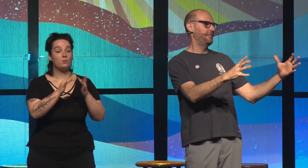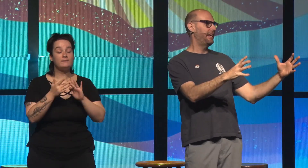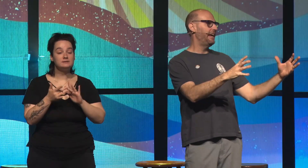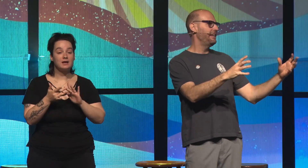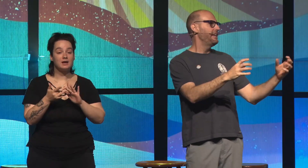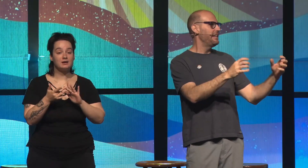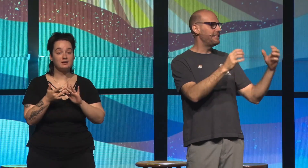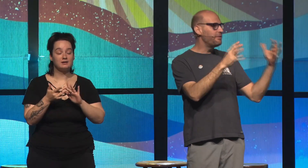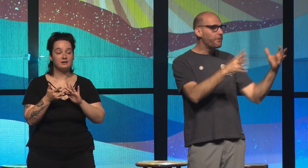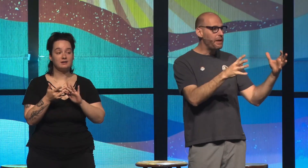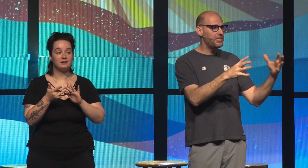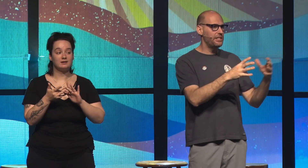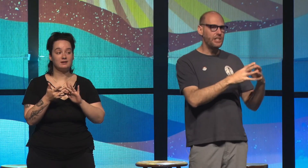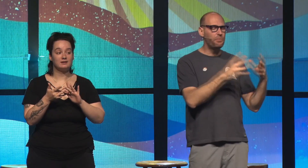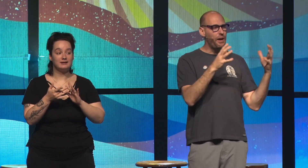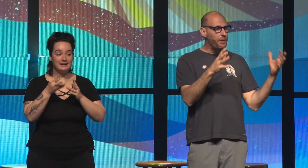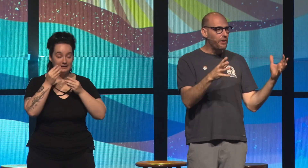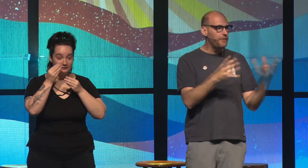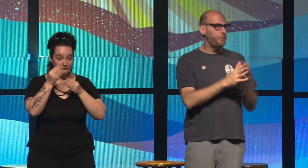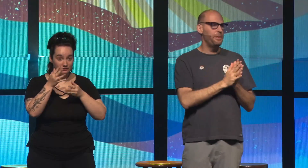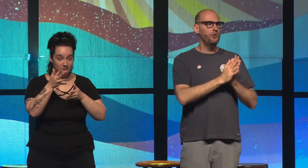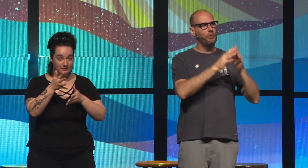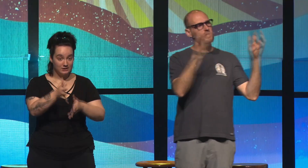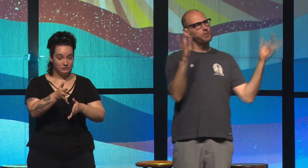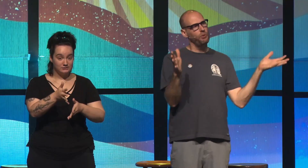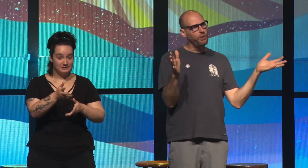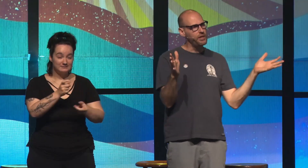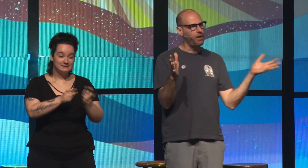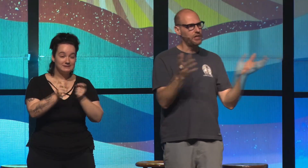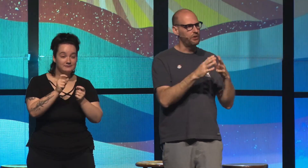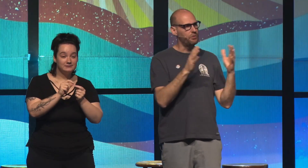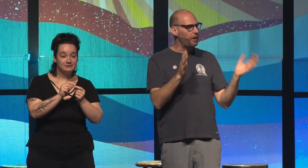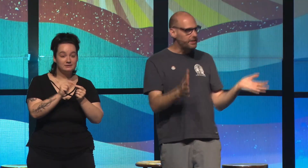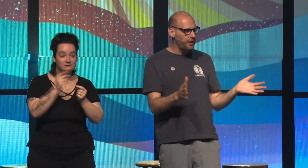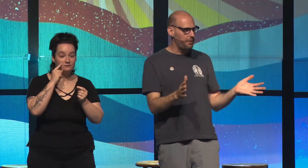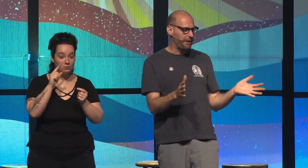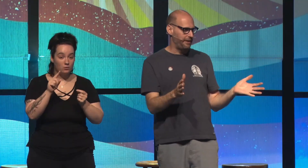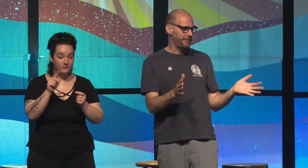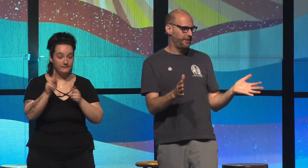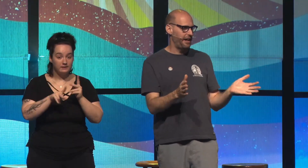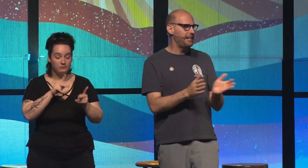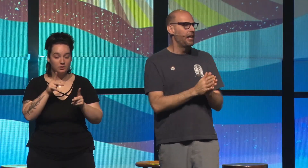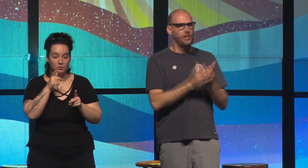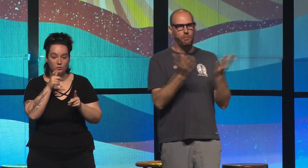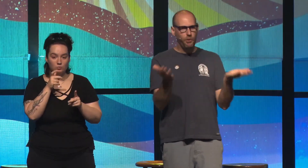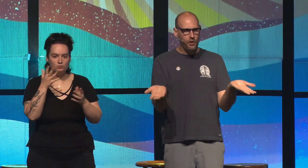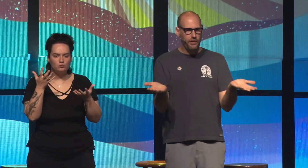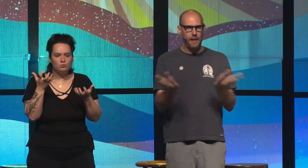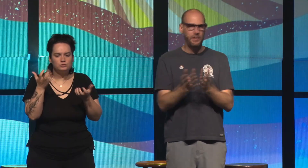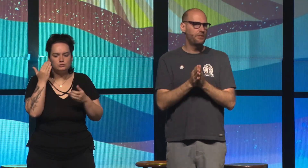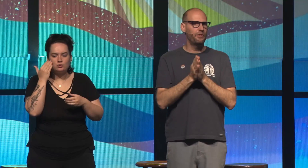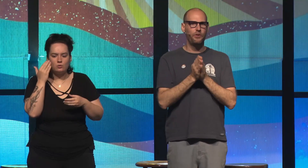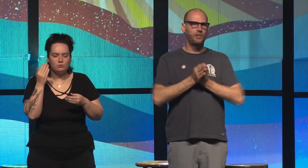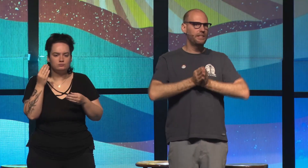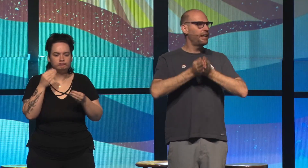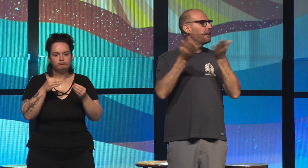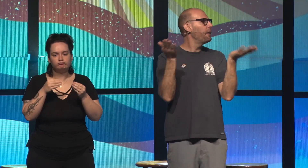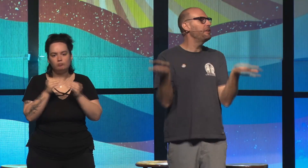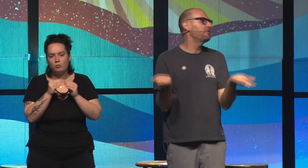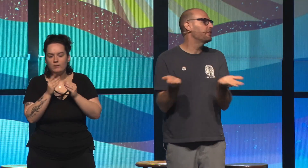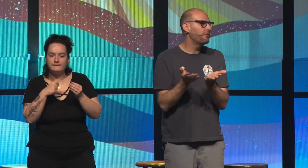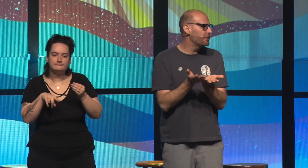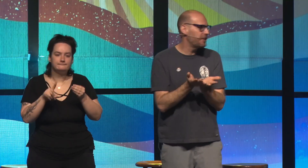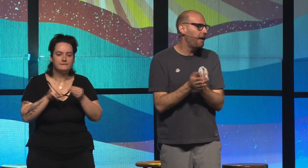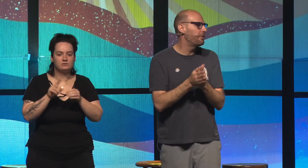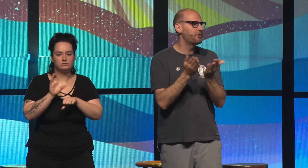website, okay, is information that's primarily for people who are exploring Crossroads, what it's all about, all right? The program is for folks that kind of